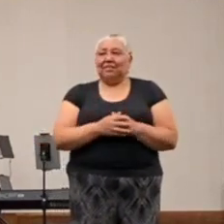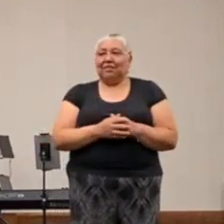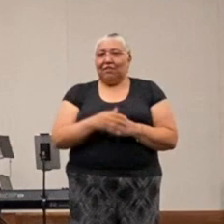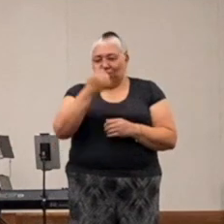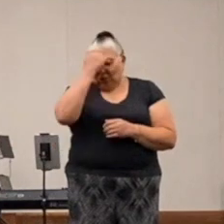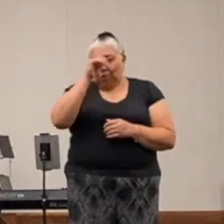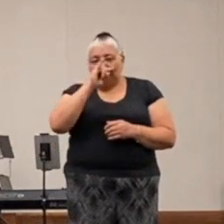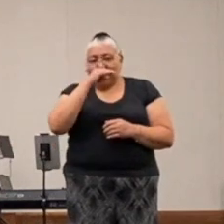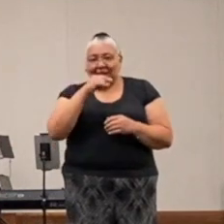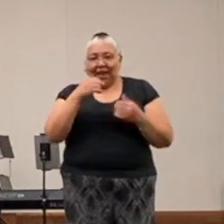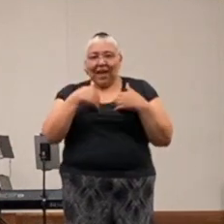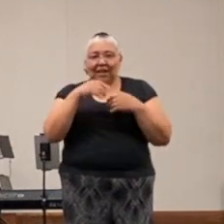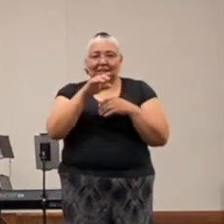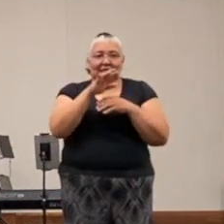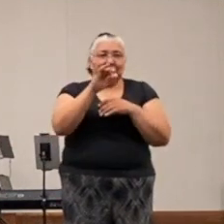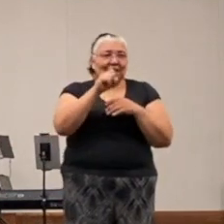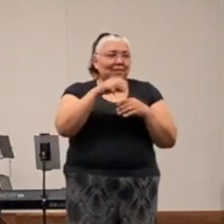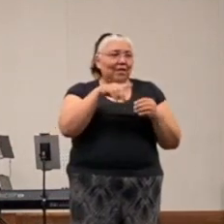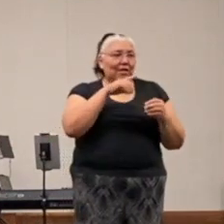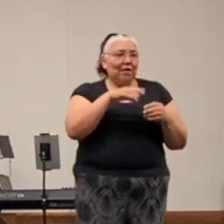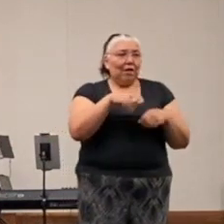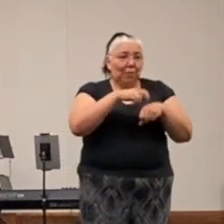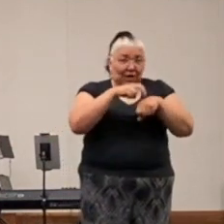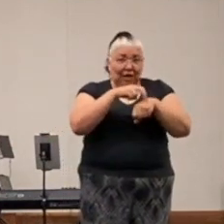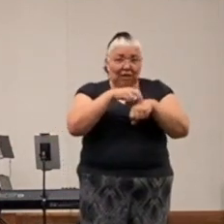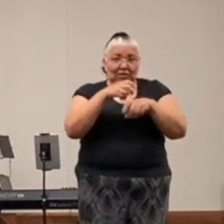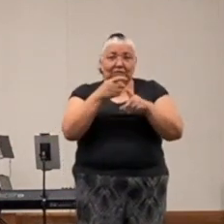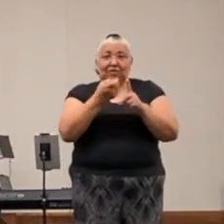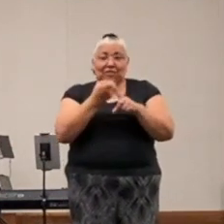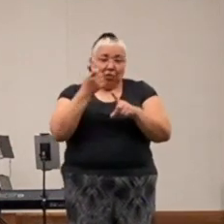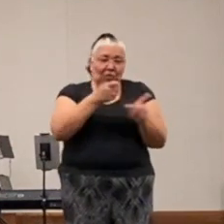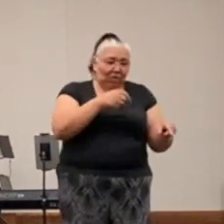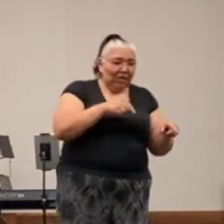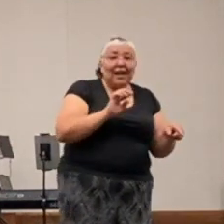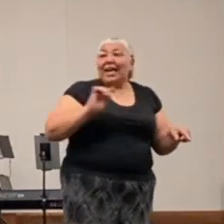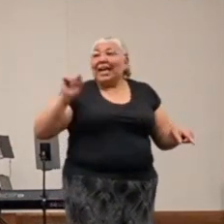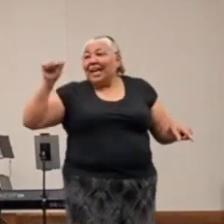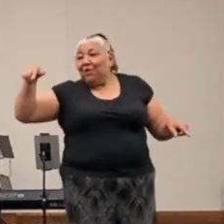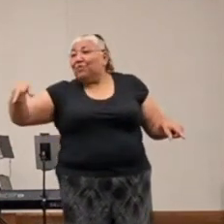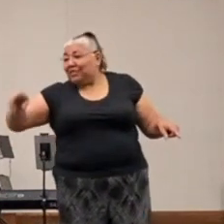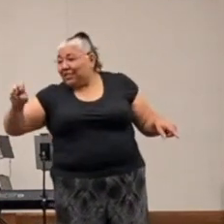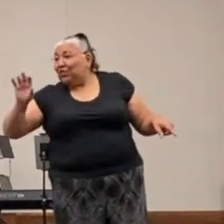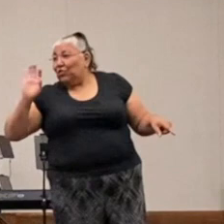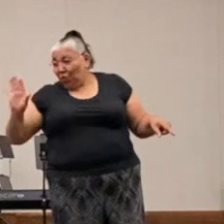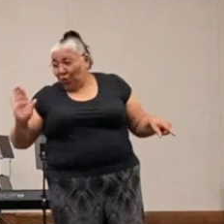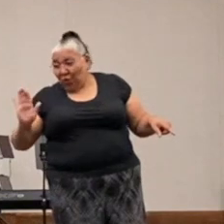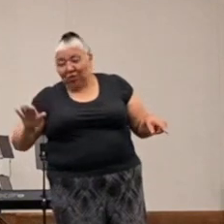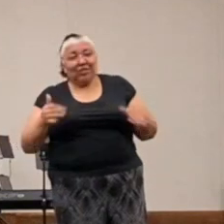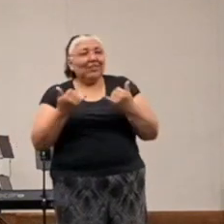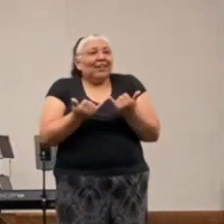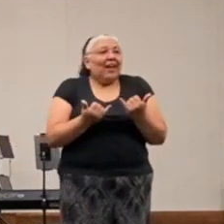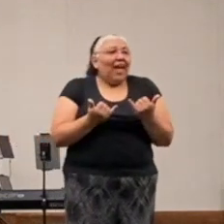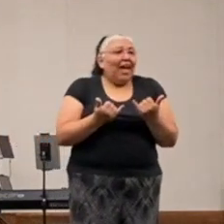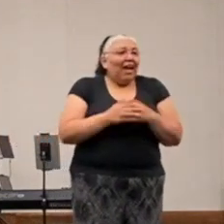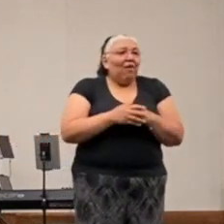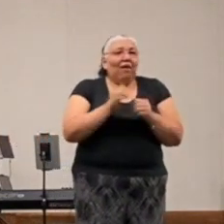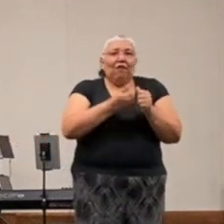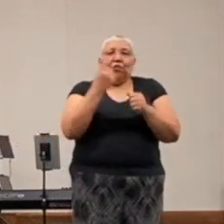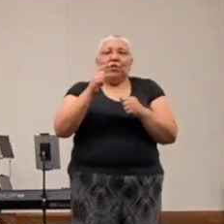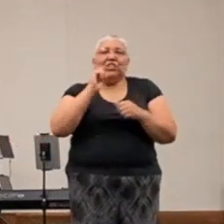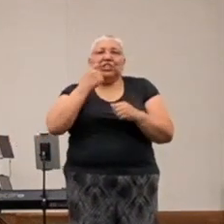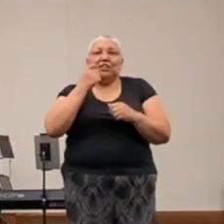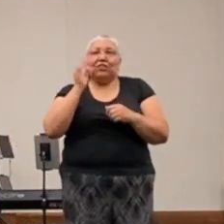stupid kid who gets his tater tots stolen every day, he steals your tater tots. Okay? Number 5. Everyone is jealous of